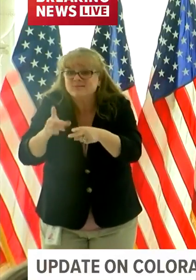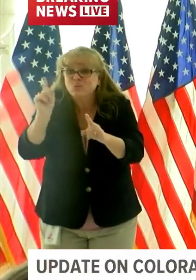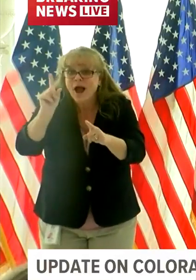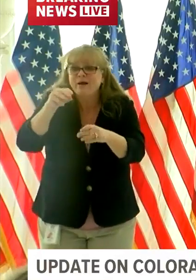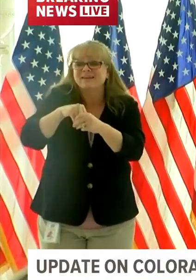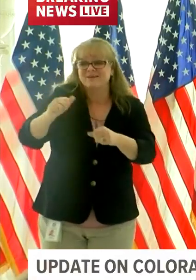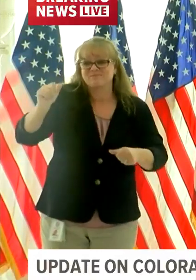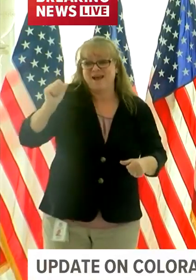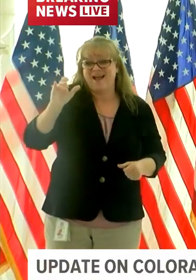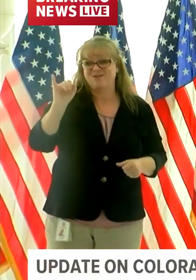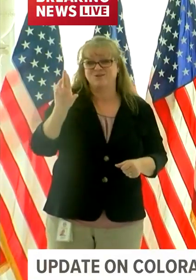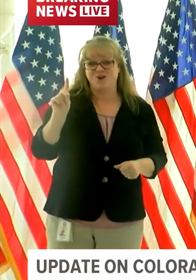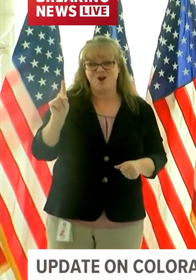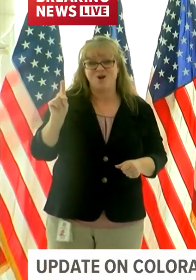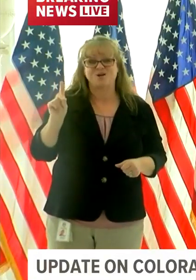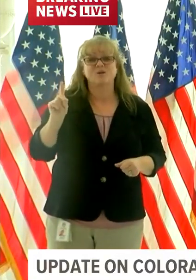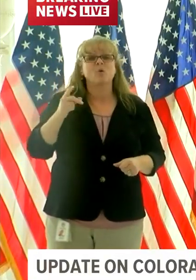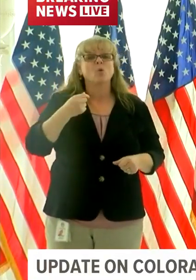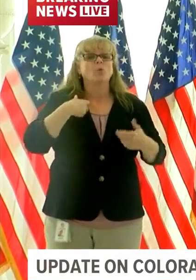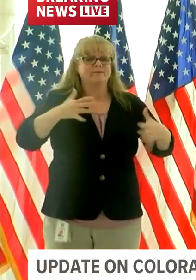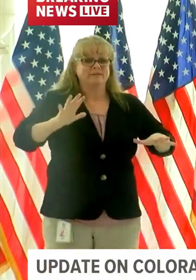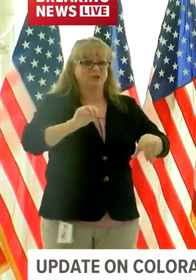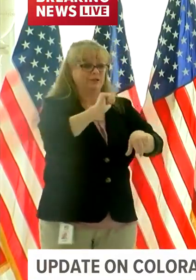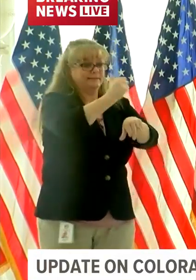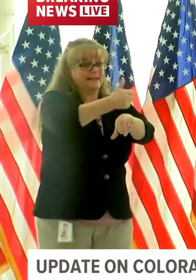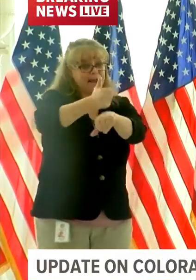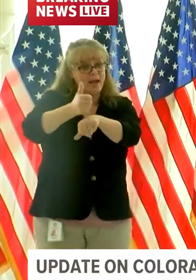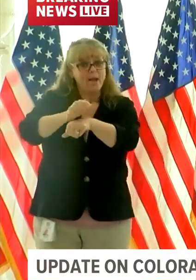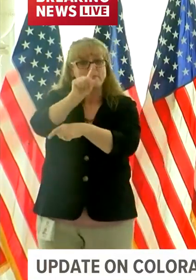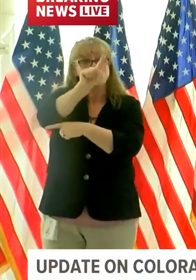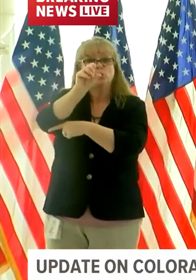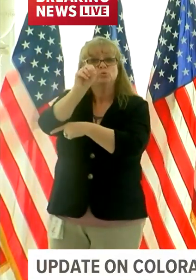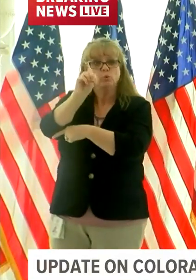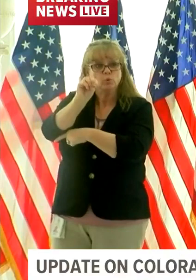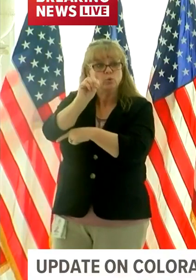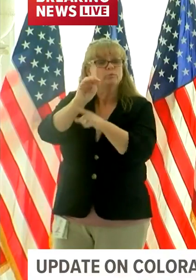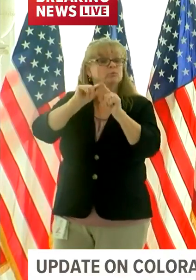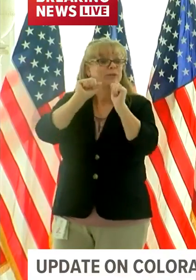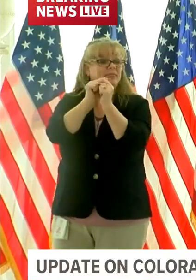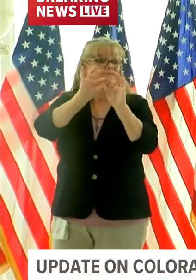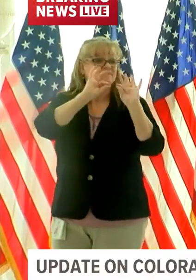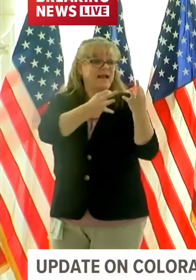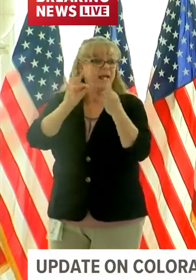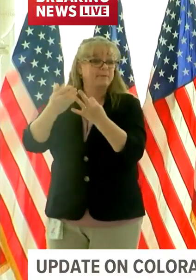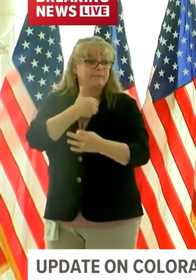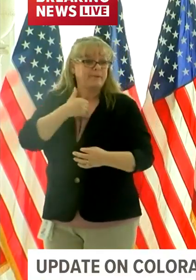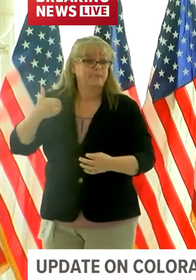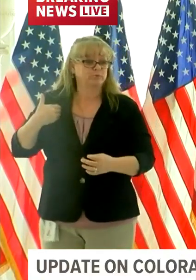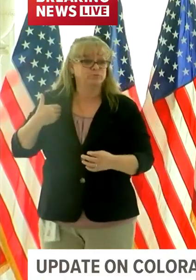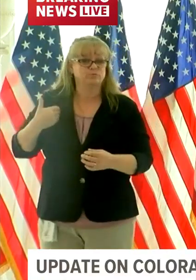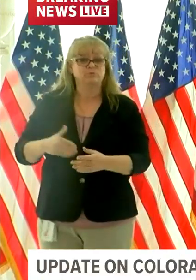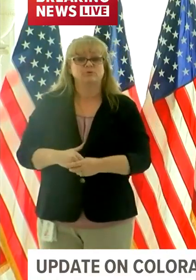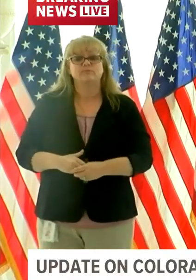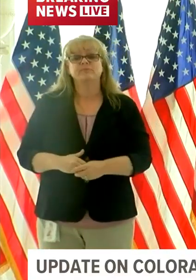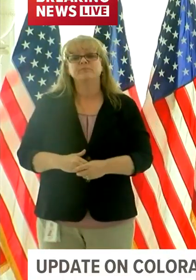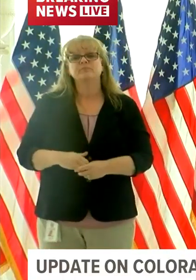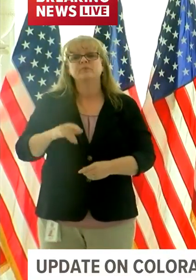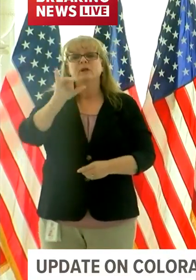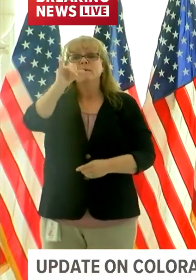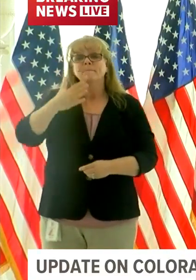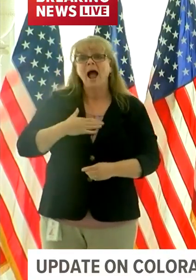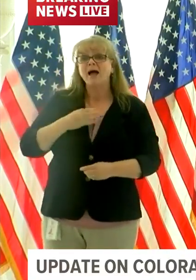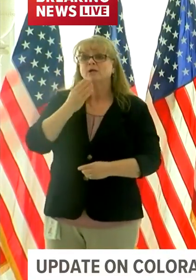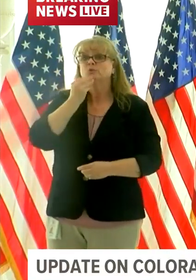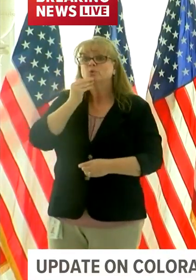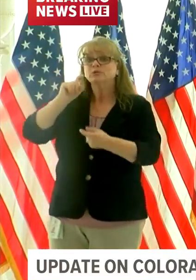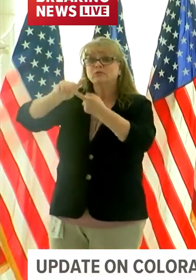and connect and celebrate. My Jewish friends are beginning Passover tonight, and my Muslim friends are